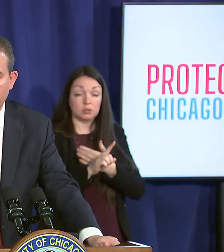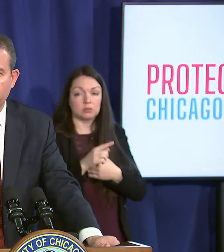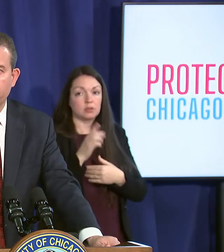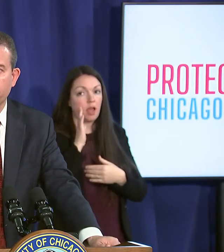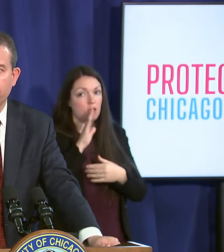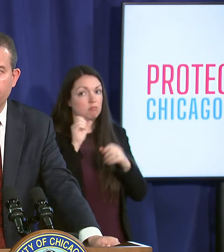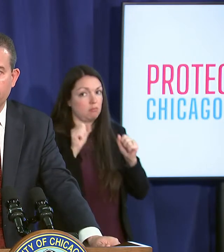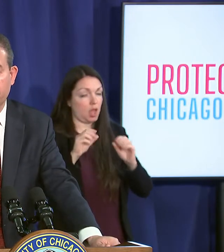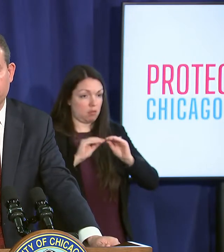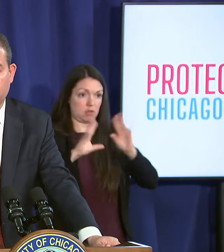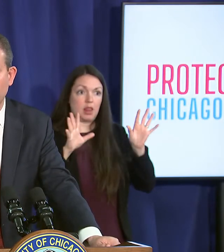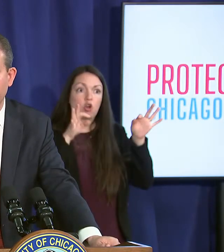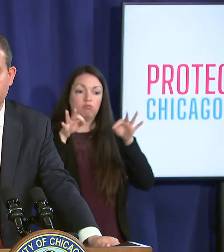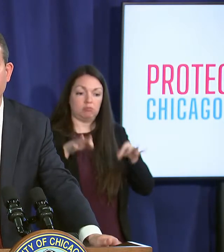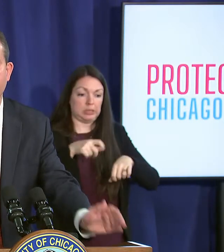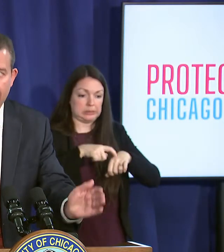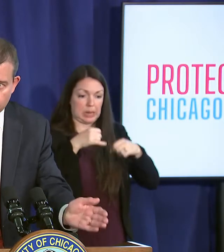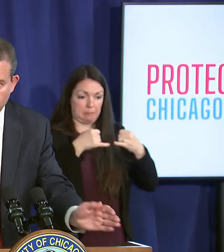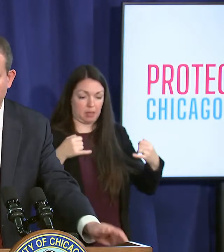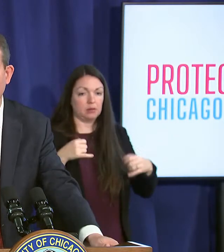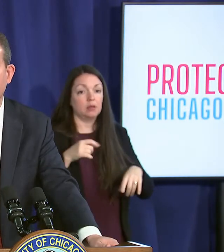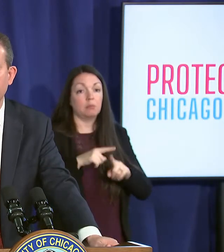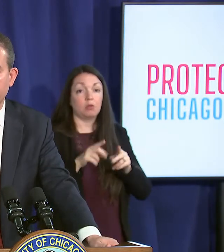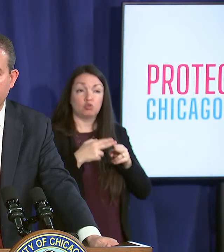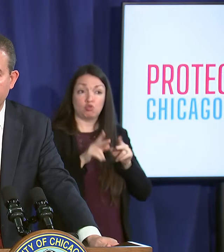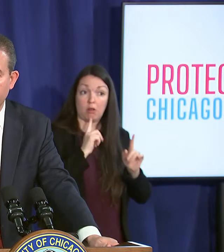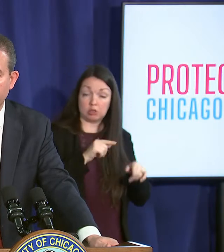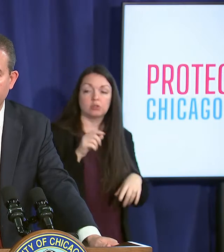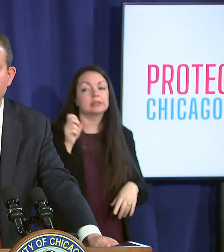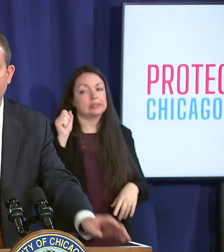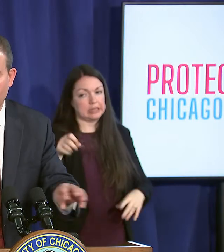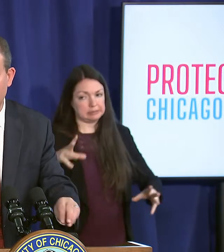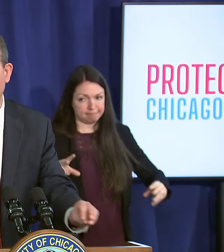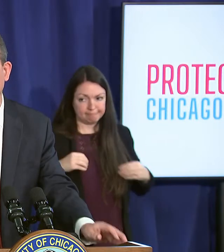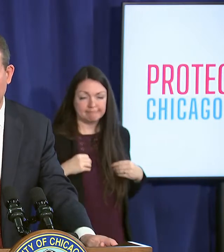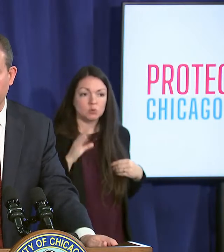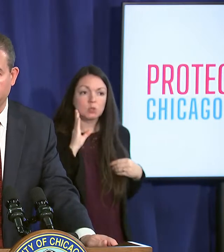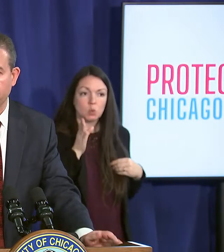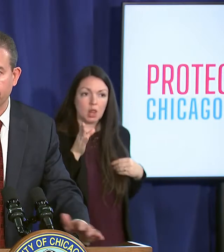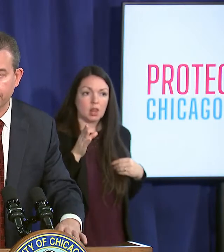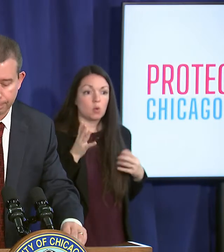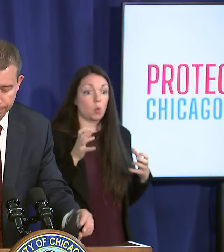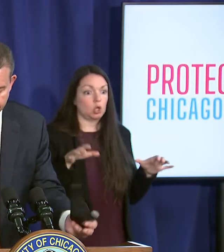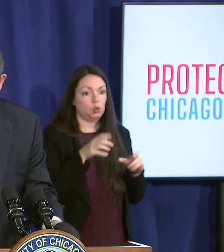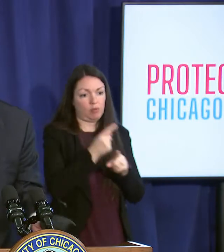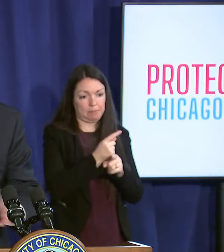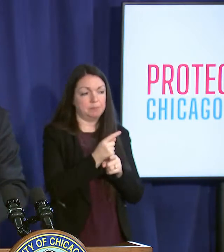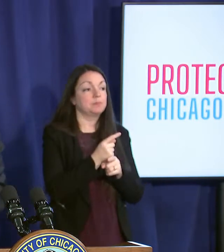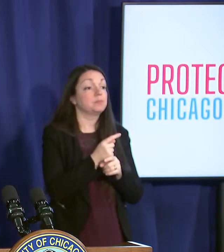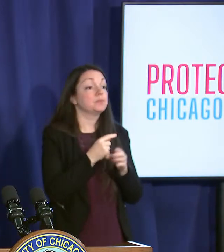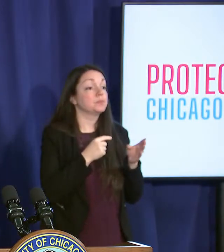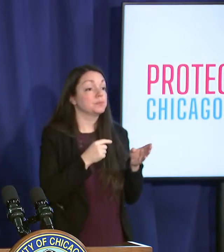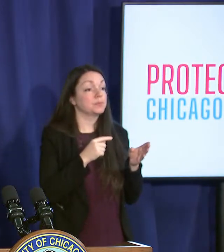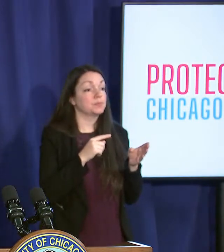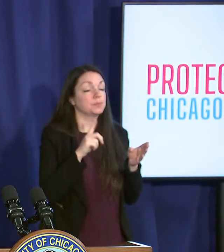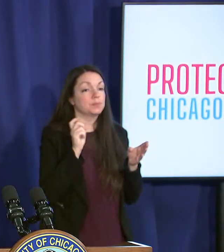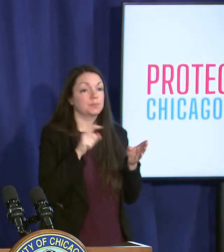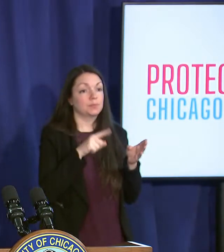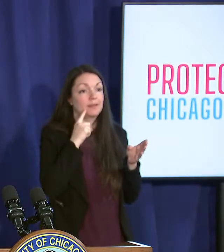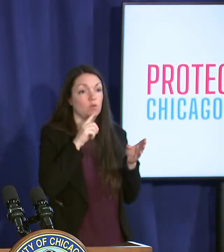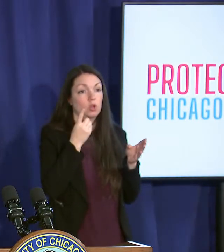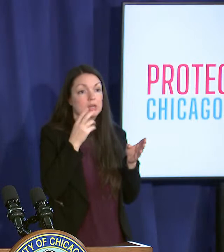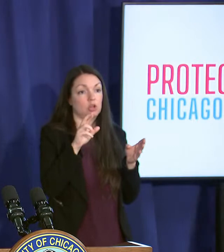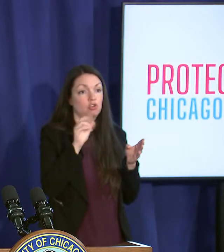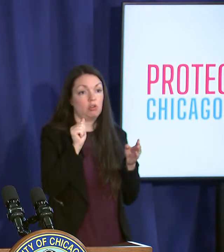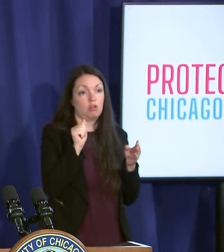give you a very clear timeline. But the short answer is absolutely. We're going to be adopting that. I want to make sure we do it right. Dr. Arwady, as